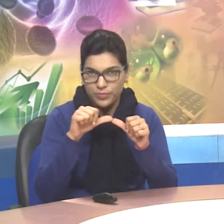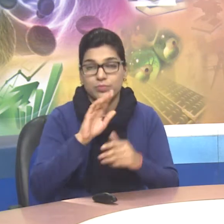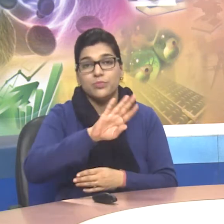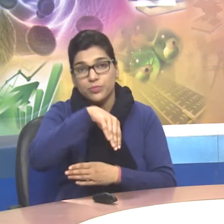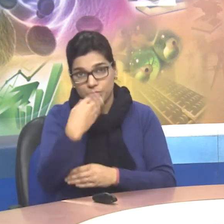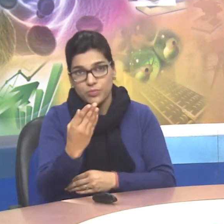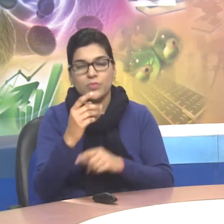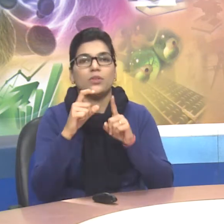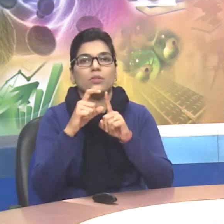Kamala